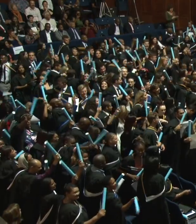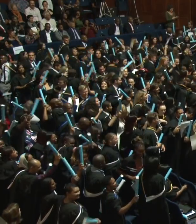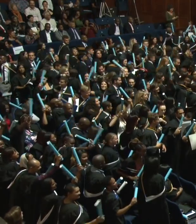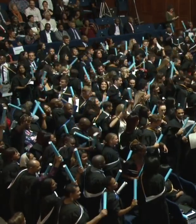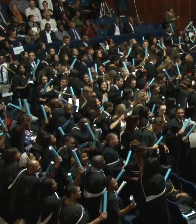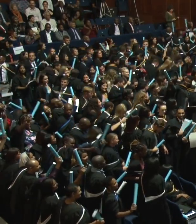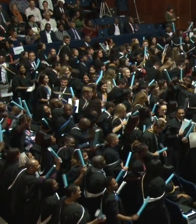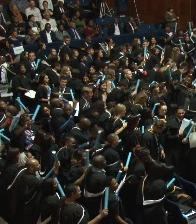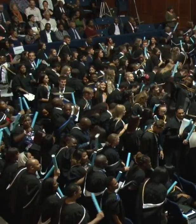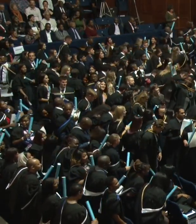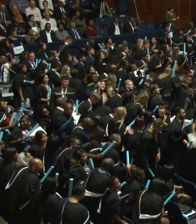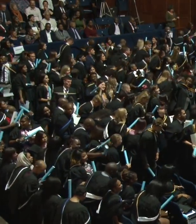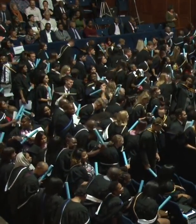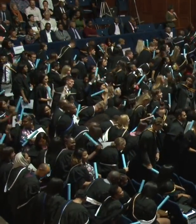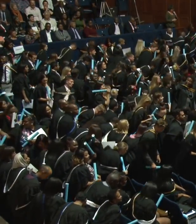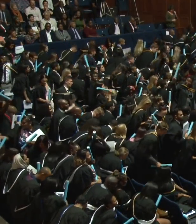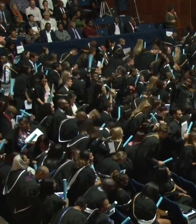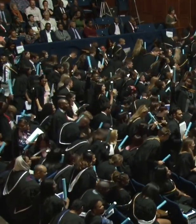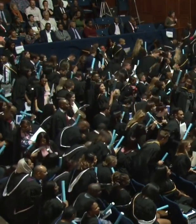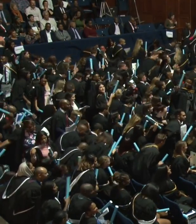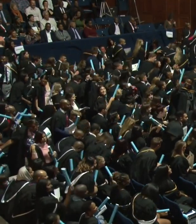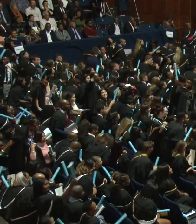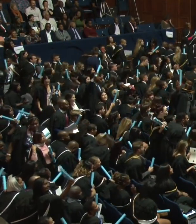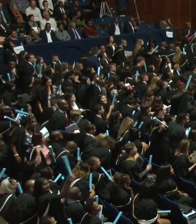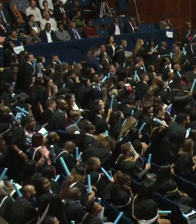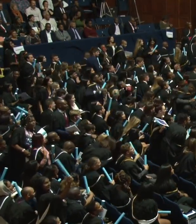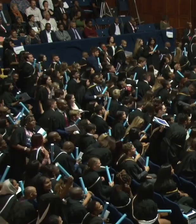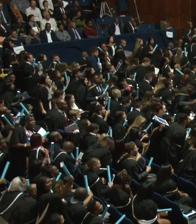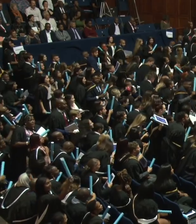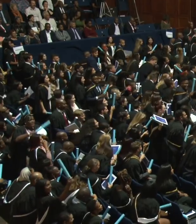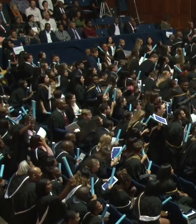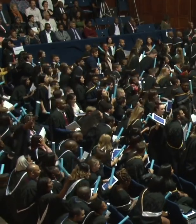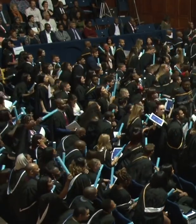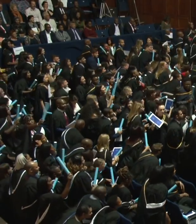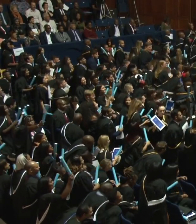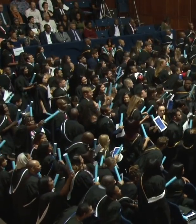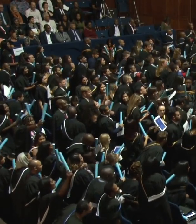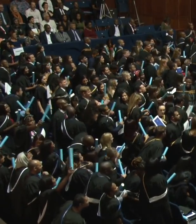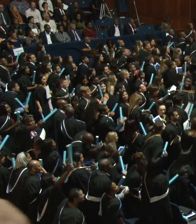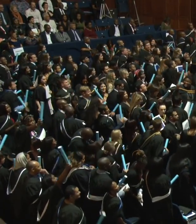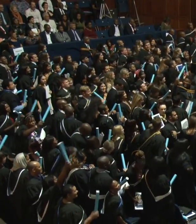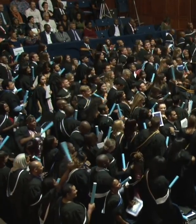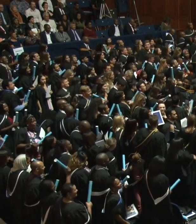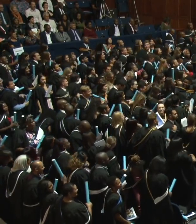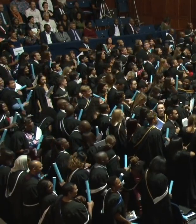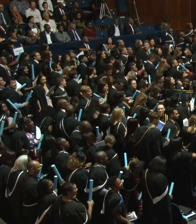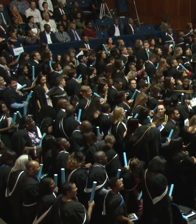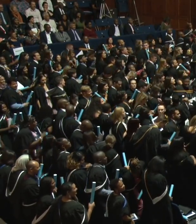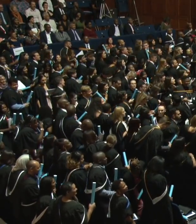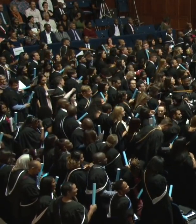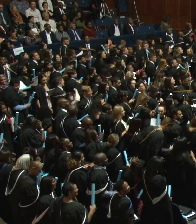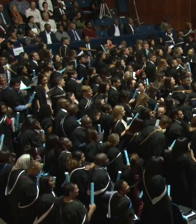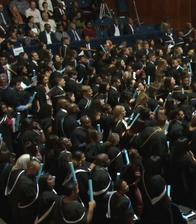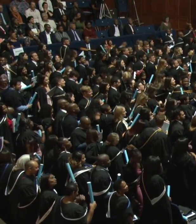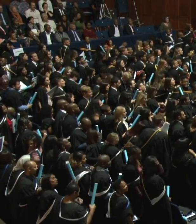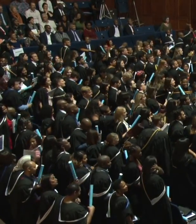Beautiful, beautiful, beautiful. Don't sit down. Keep standing, keep standing, keep standing, keep standing. This is a test